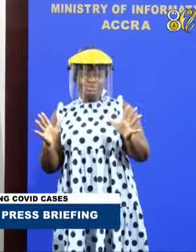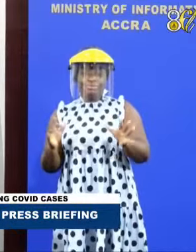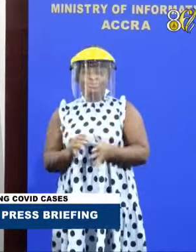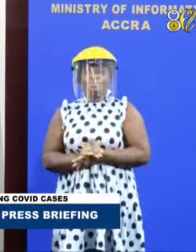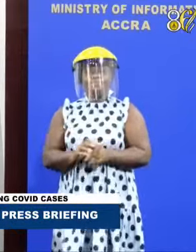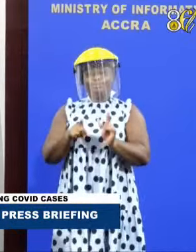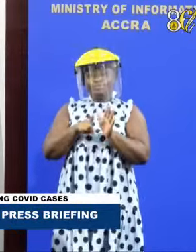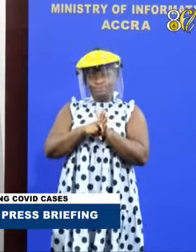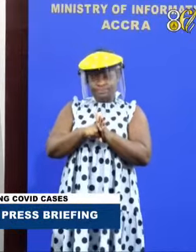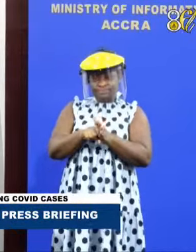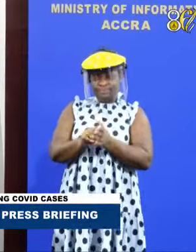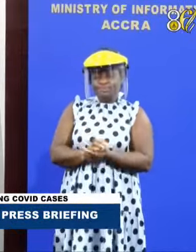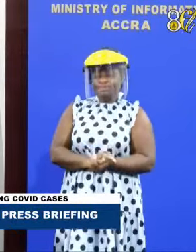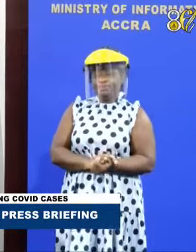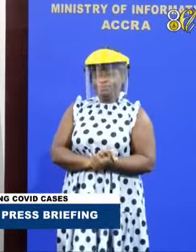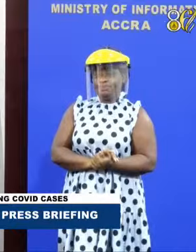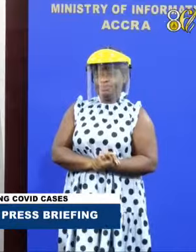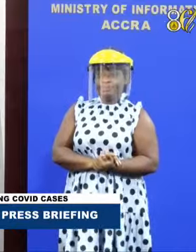outbreaks.